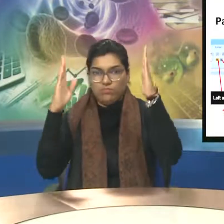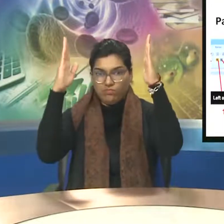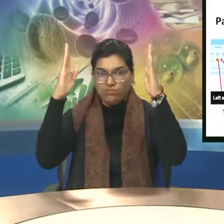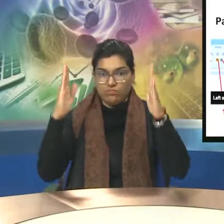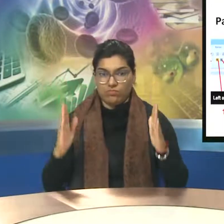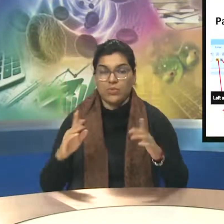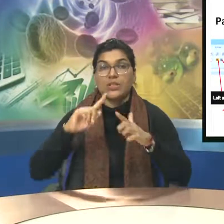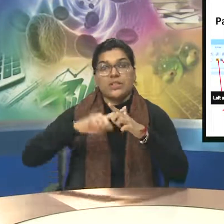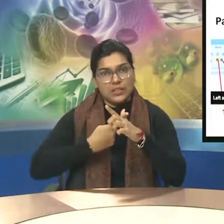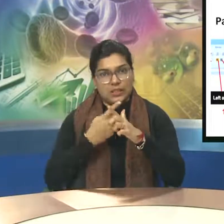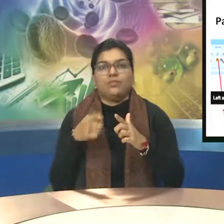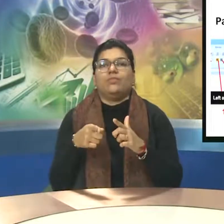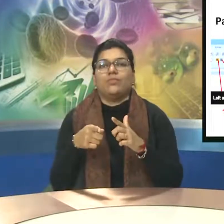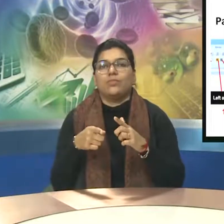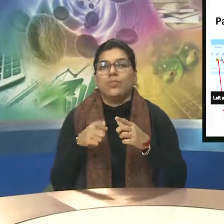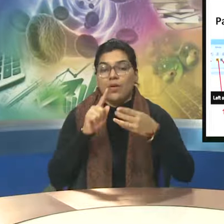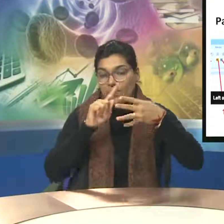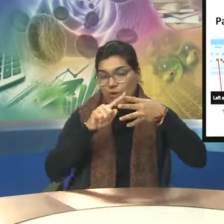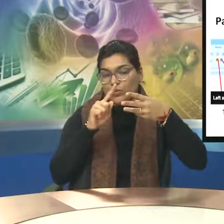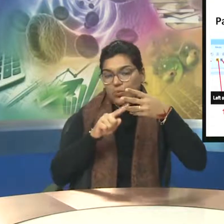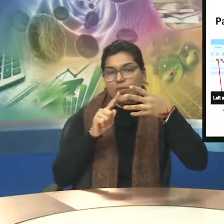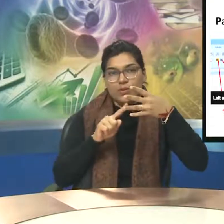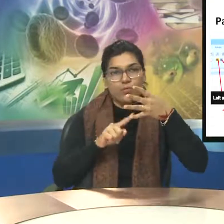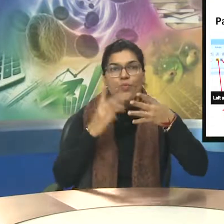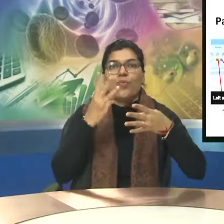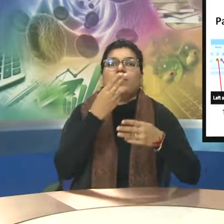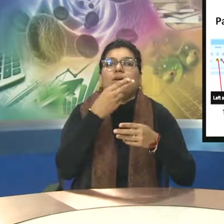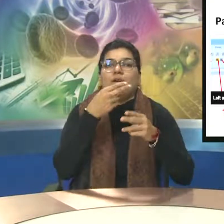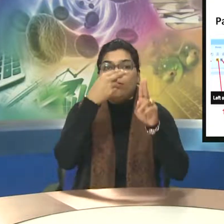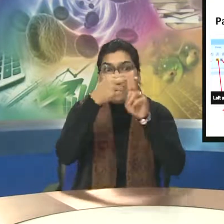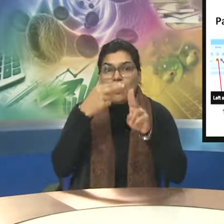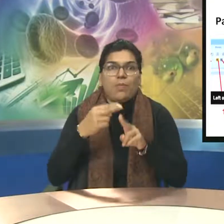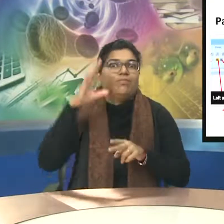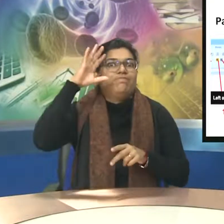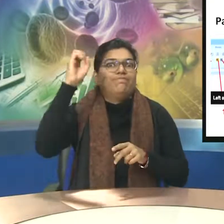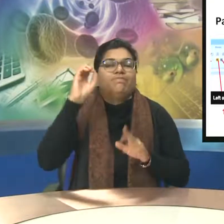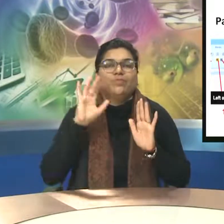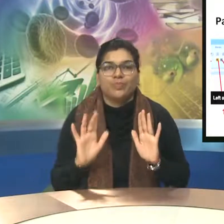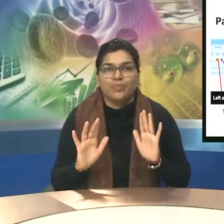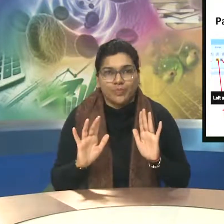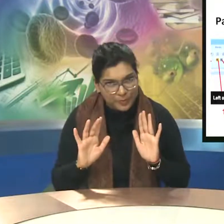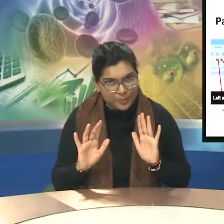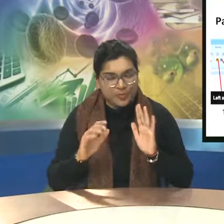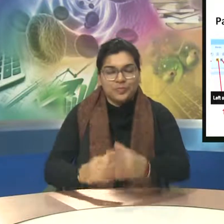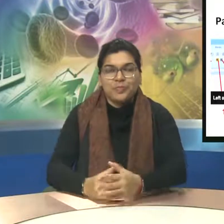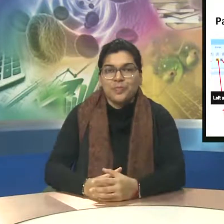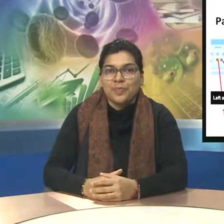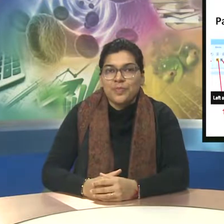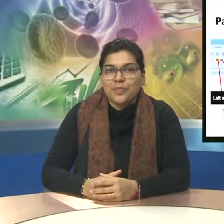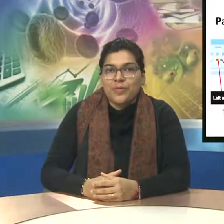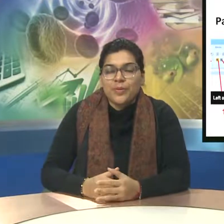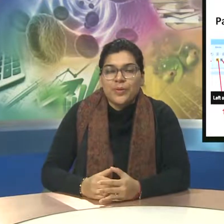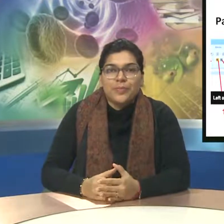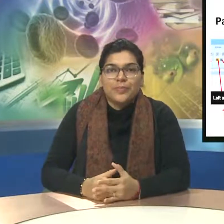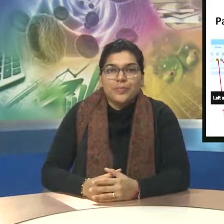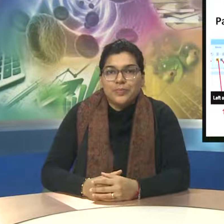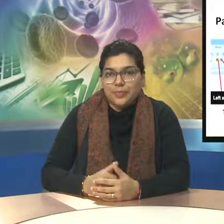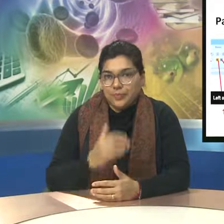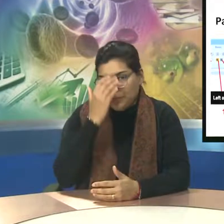middle or in the full form of the page, then you will click on the fourth part, that is